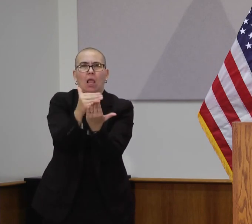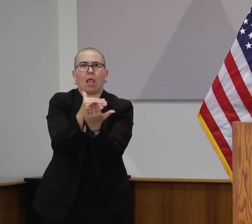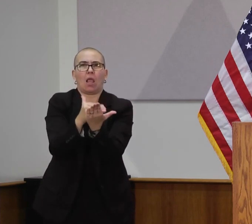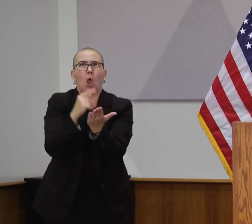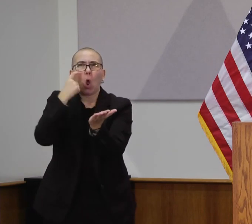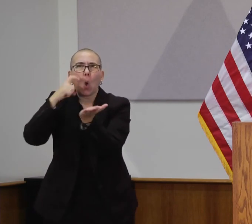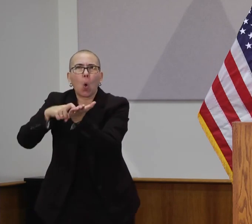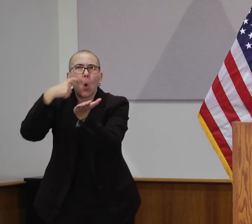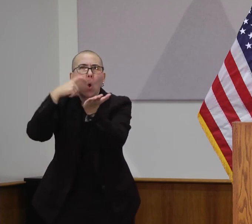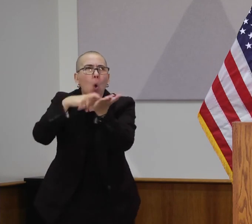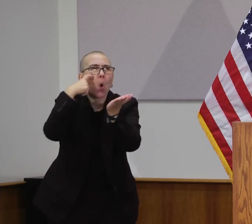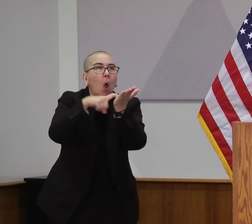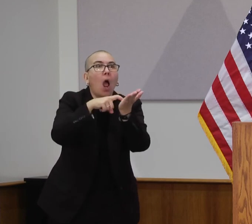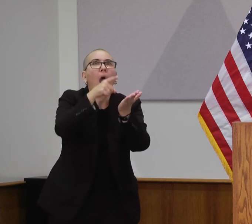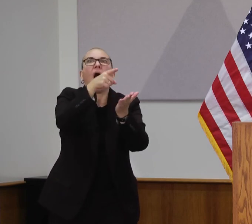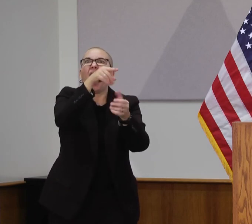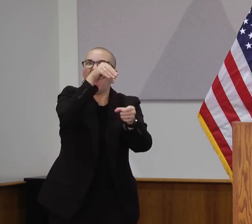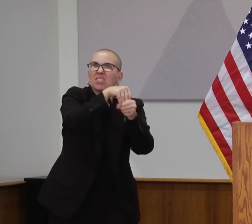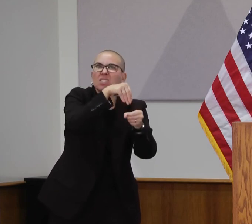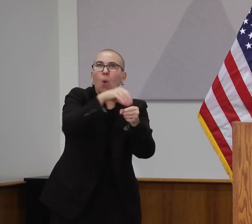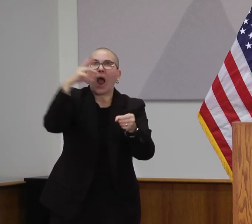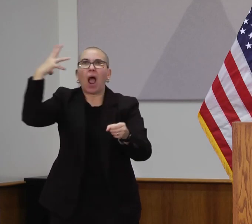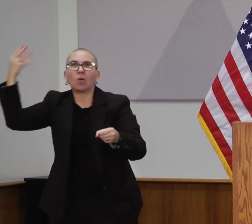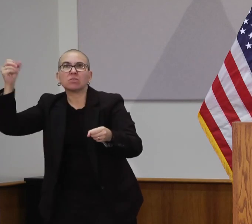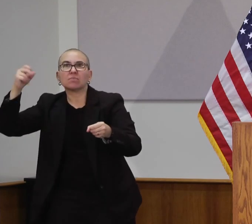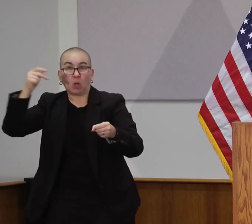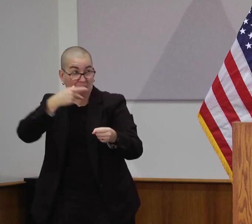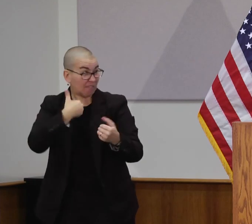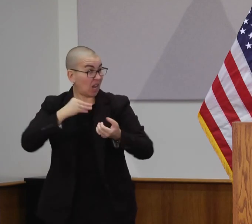they're outdoor, if it's certain sports or certain environments.